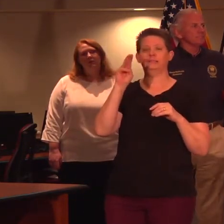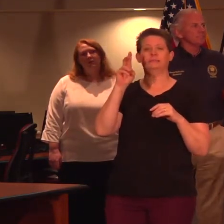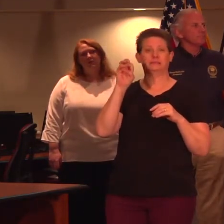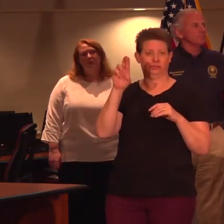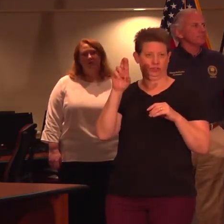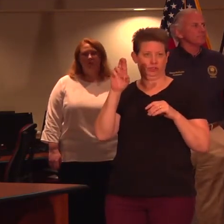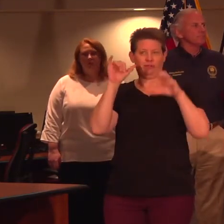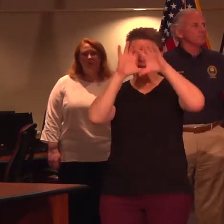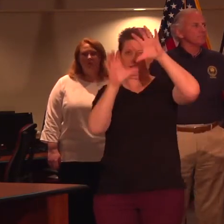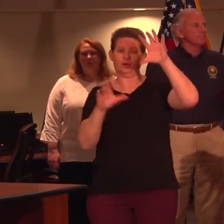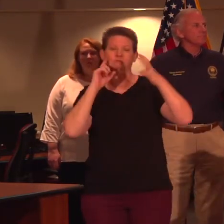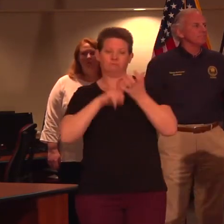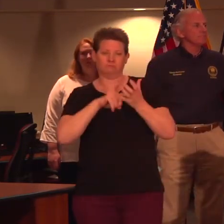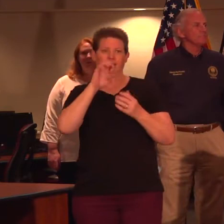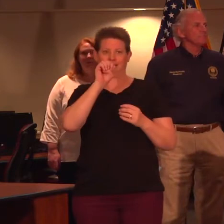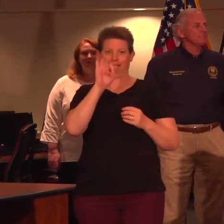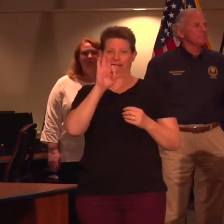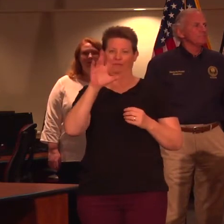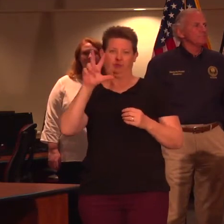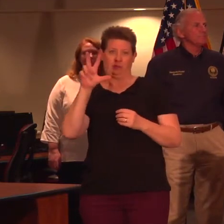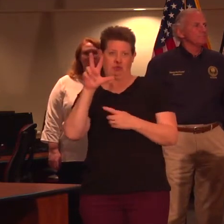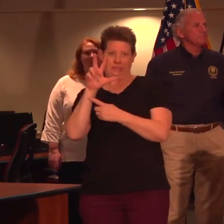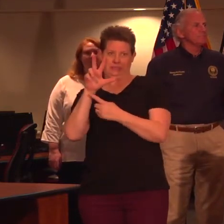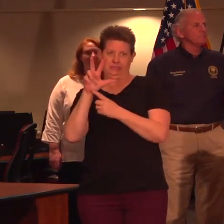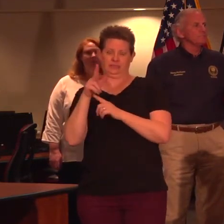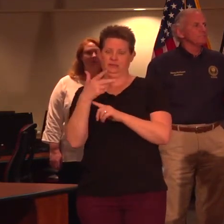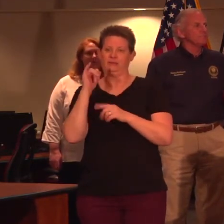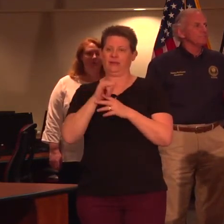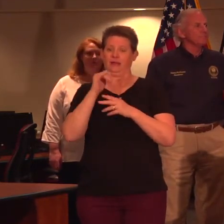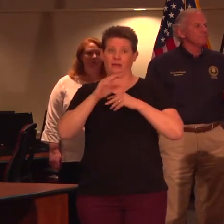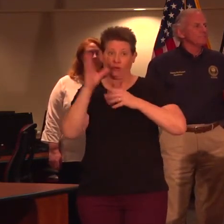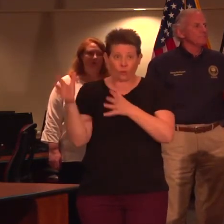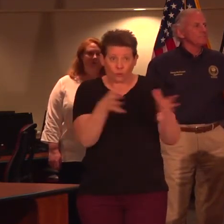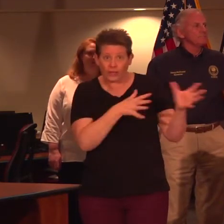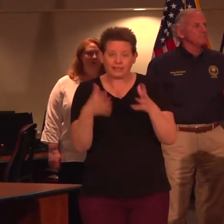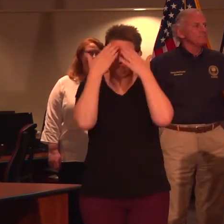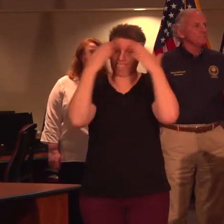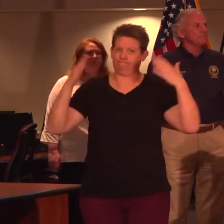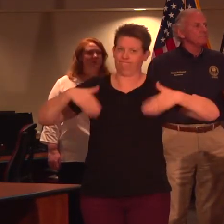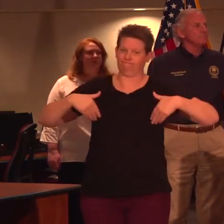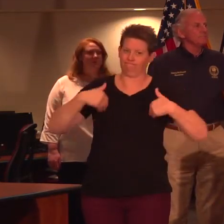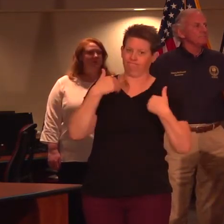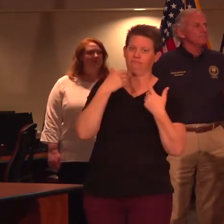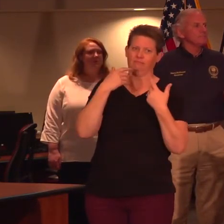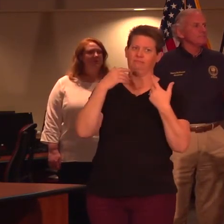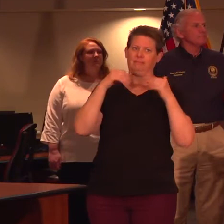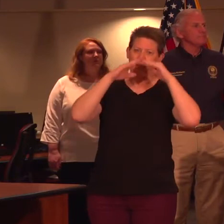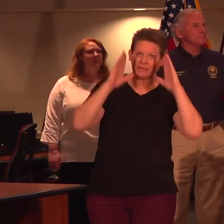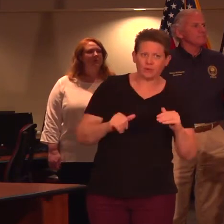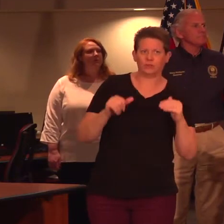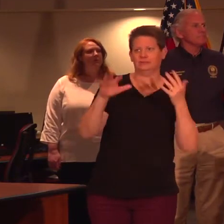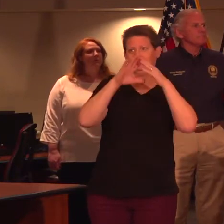damage so far is EF3 damage. I don't have a maximum wind speed. Warehouses and numerous homes were damaged.